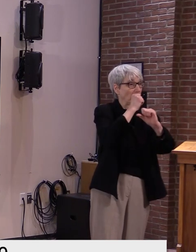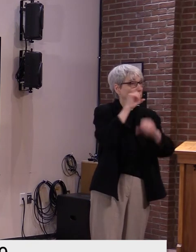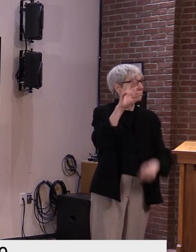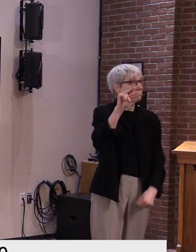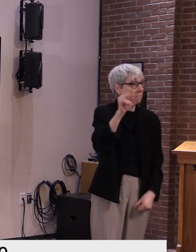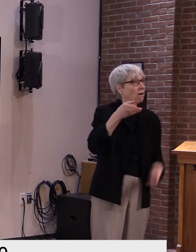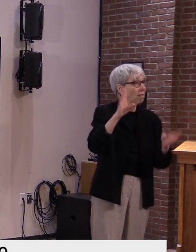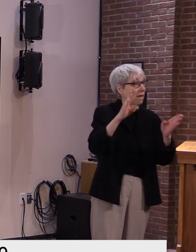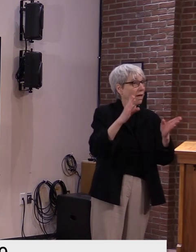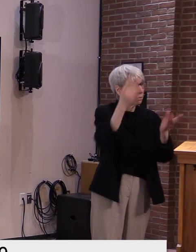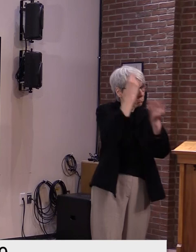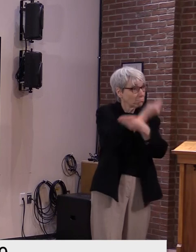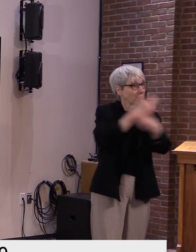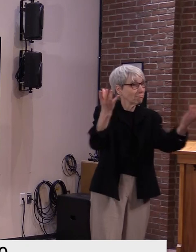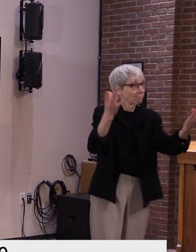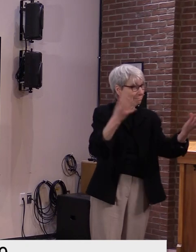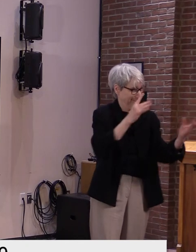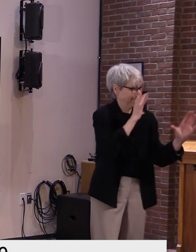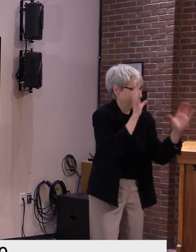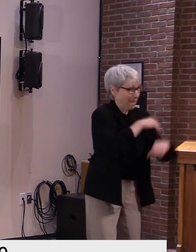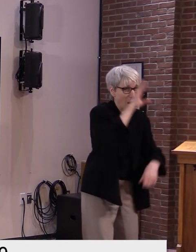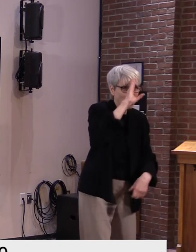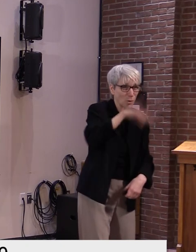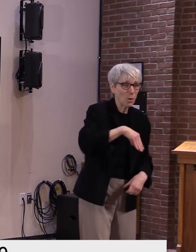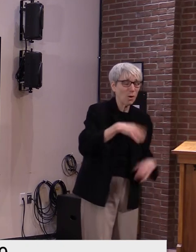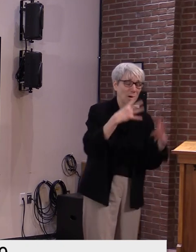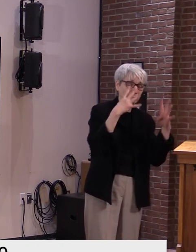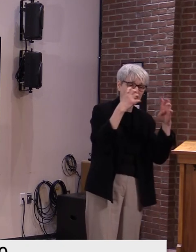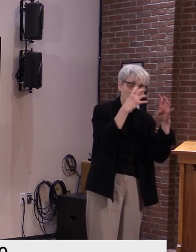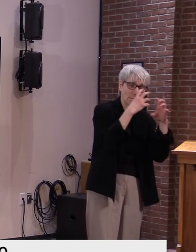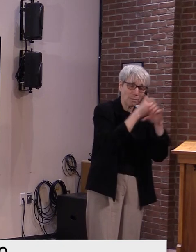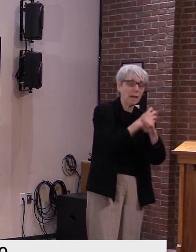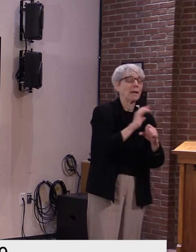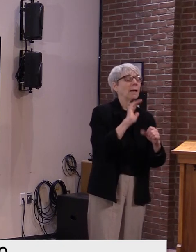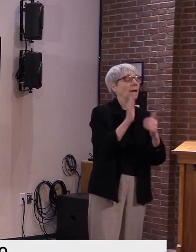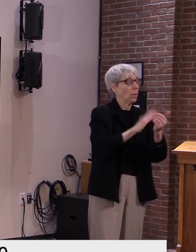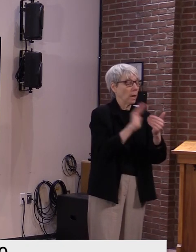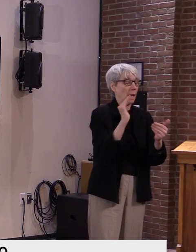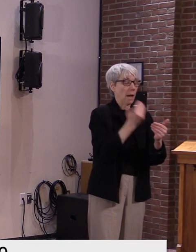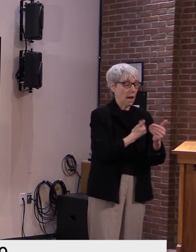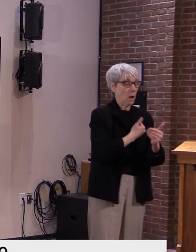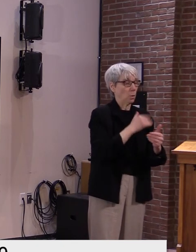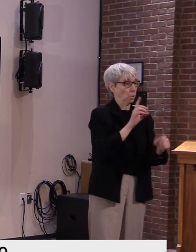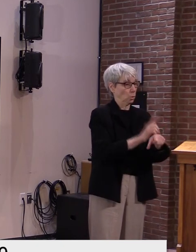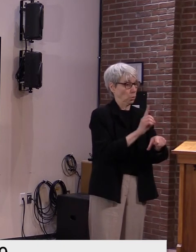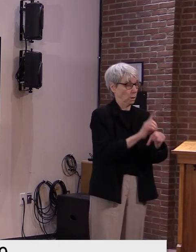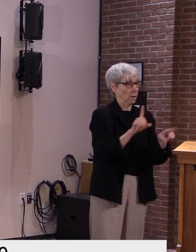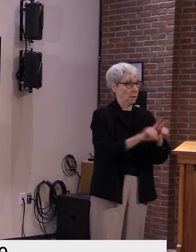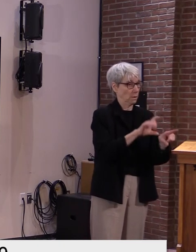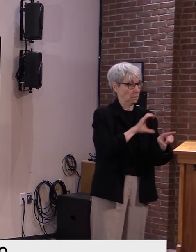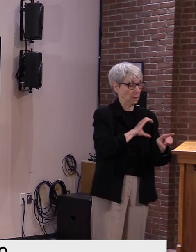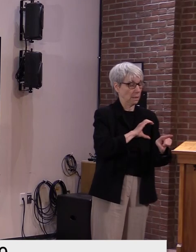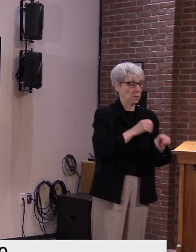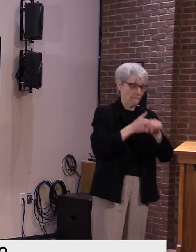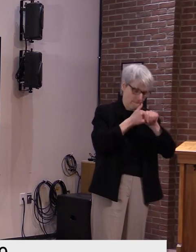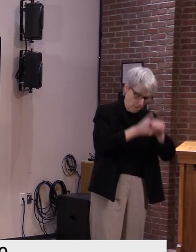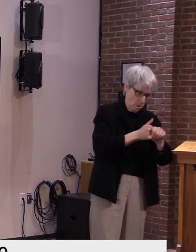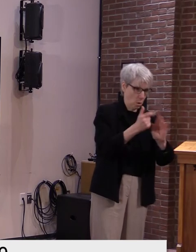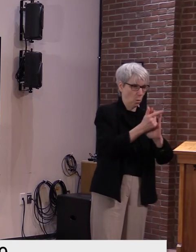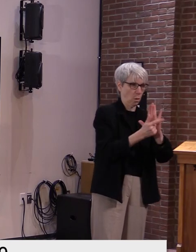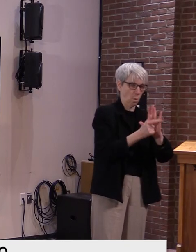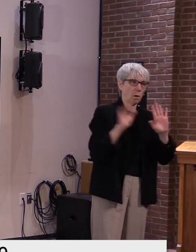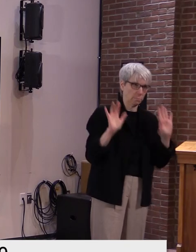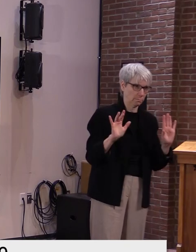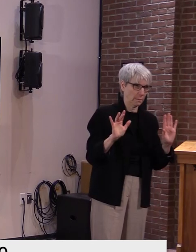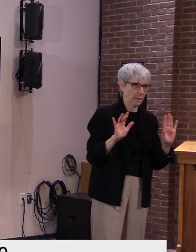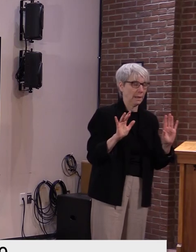all of that. But our job as law enforcement is to make sure we're following the law to the greatest extent possible. I